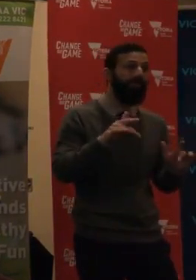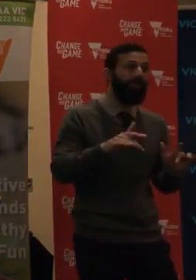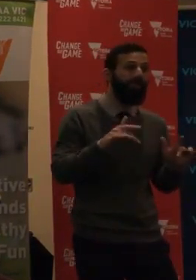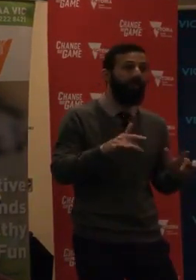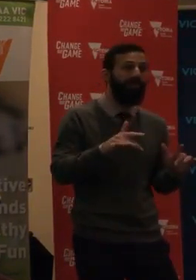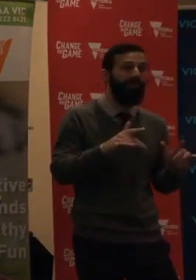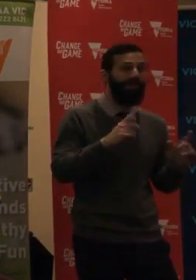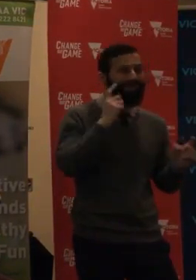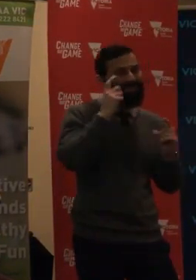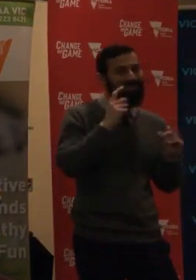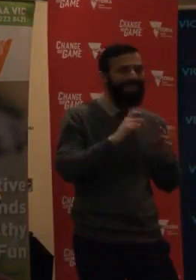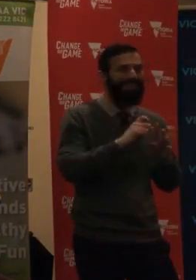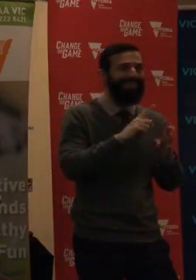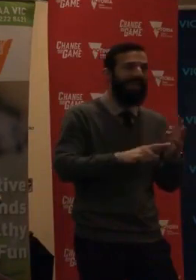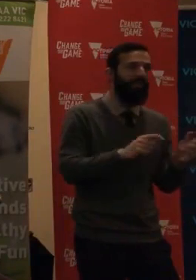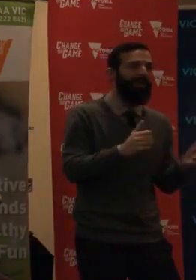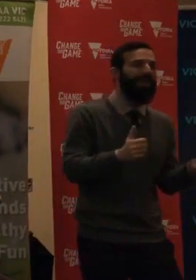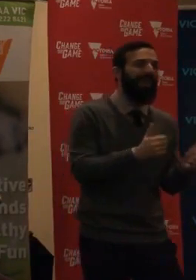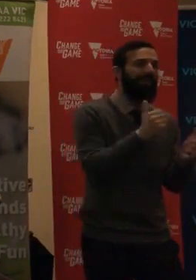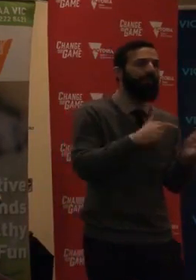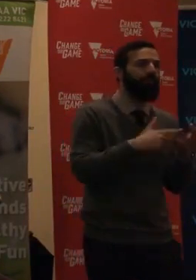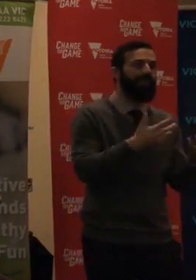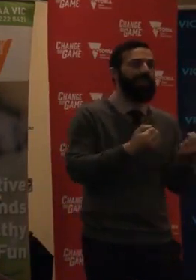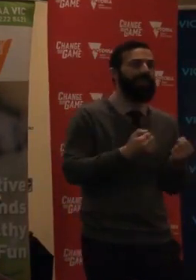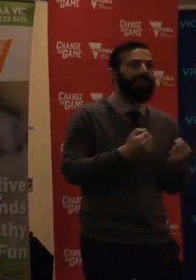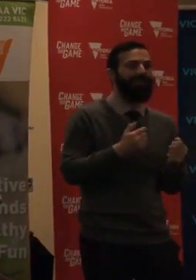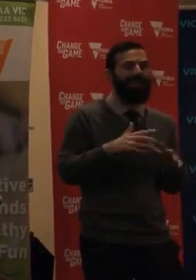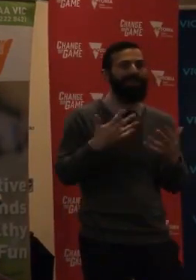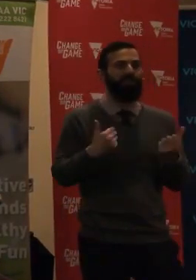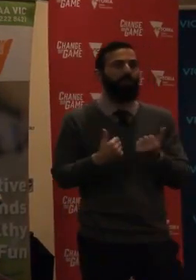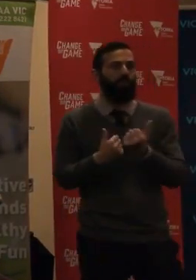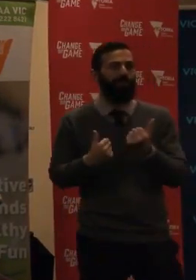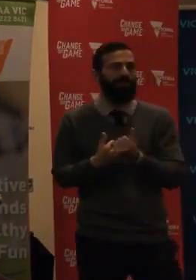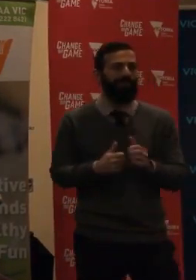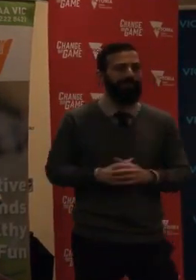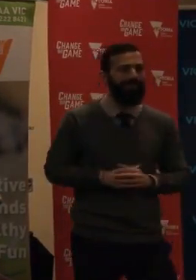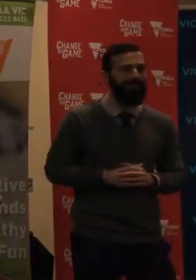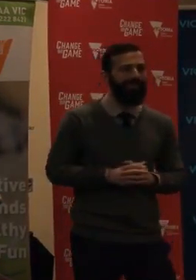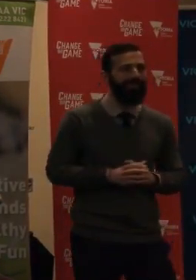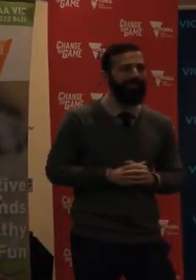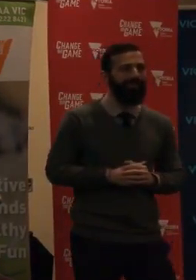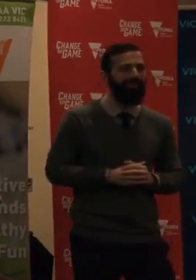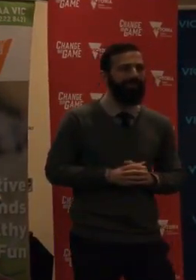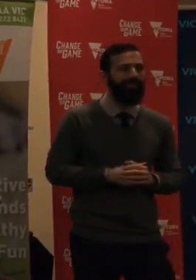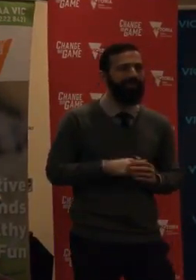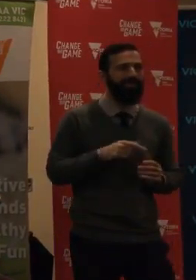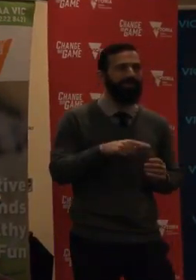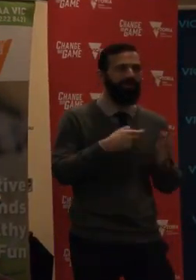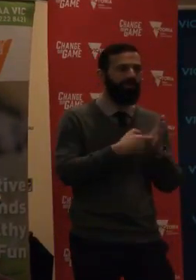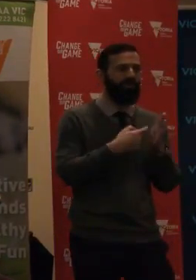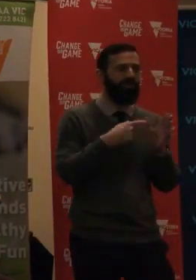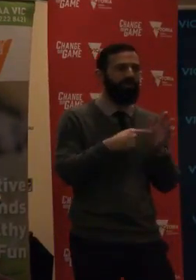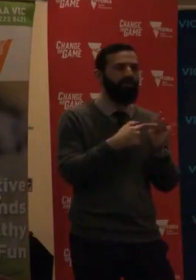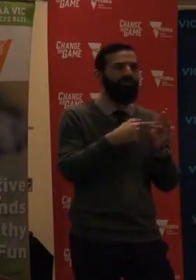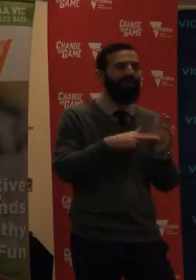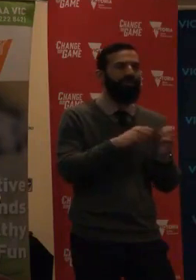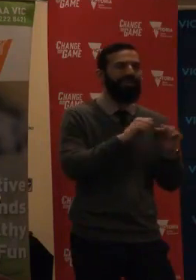been considered disabled enough to qualify to get any supports. And this is what we call a ration system of